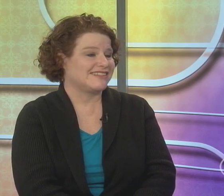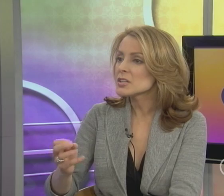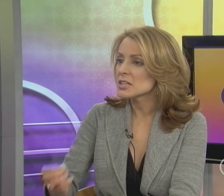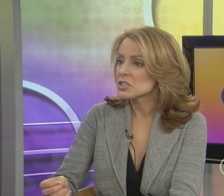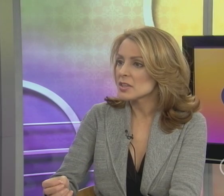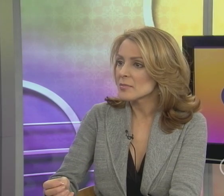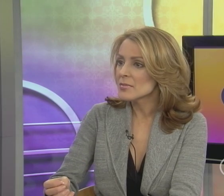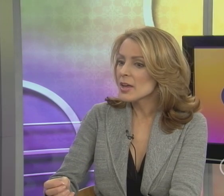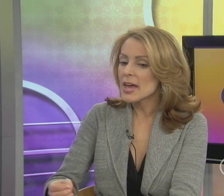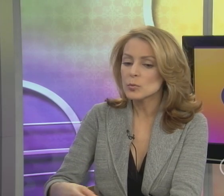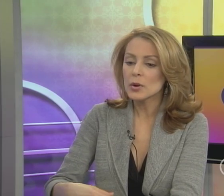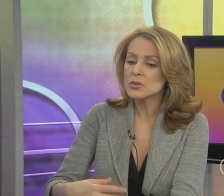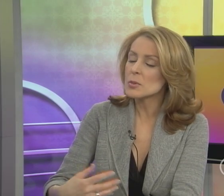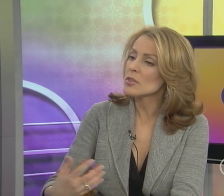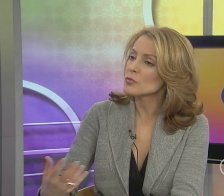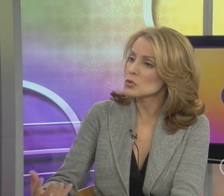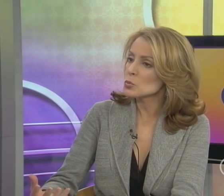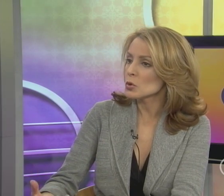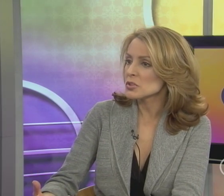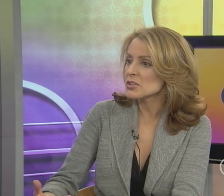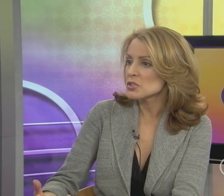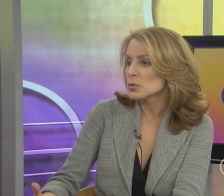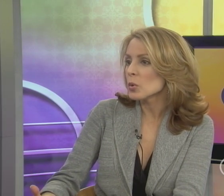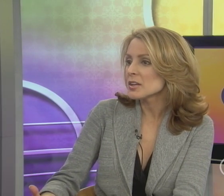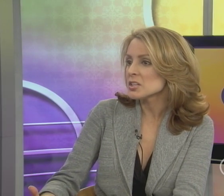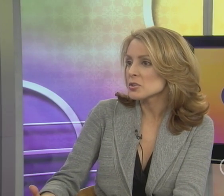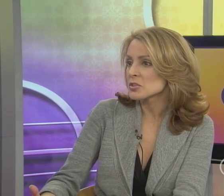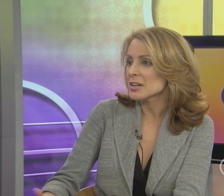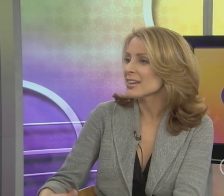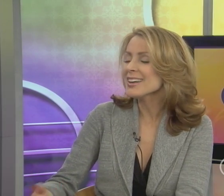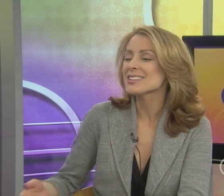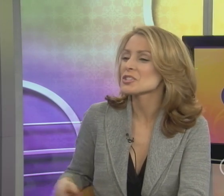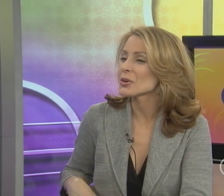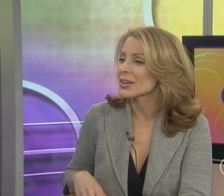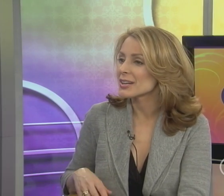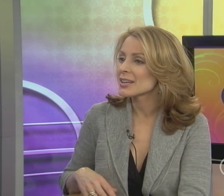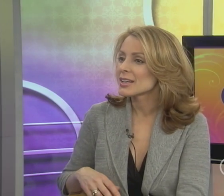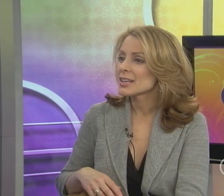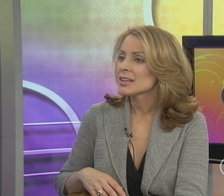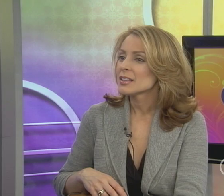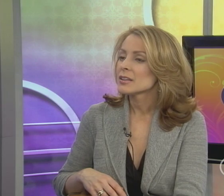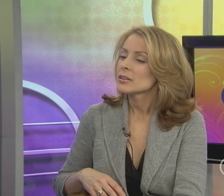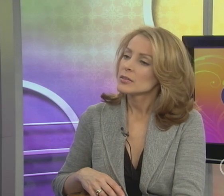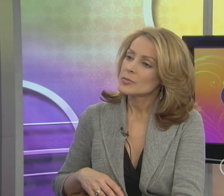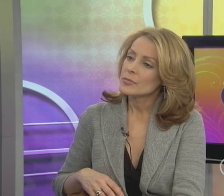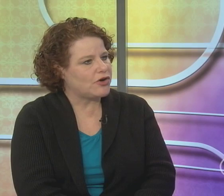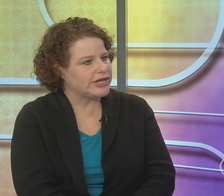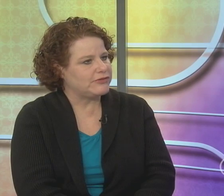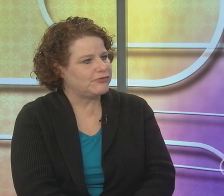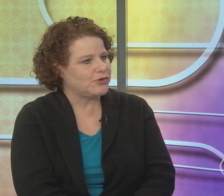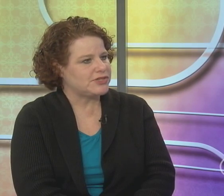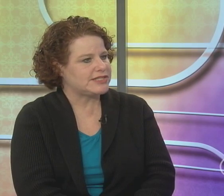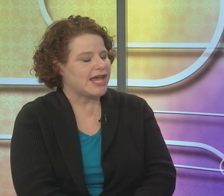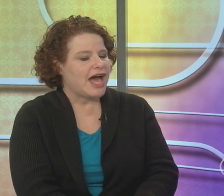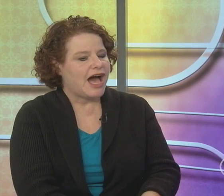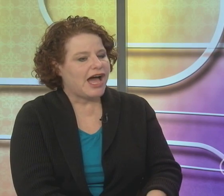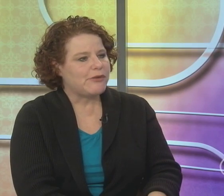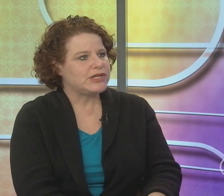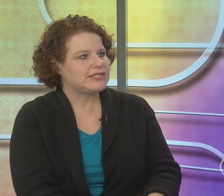you teach them, and what are some of the first words that you'd want to teach your child? How do you get started? Well, to get started, first, I would start